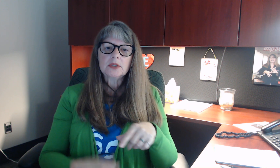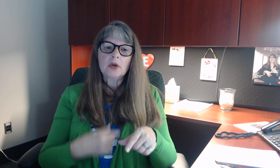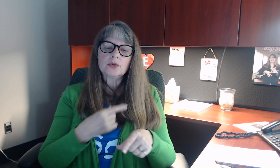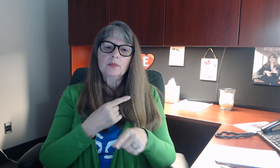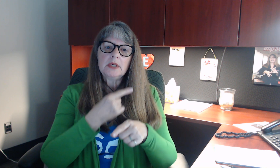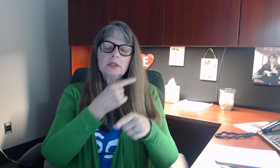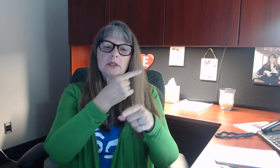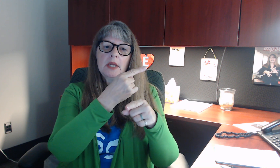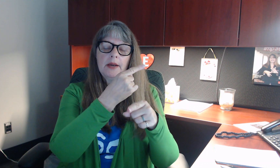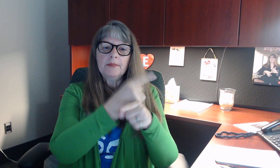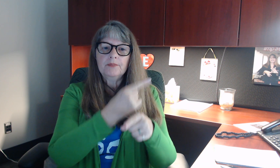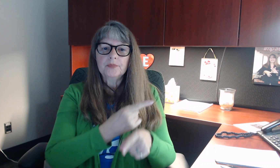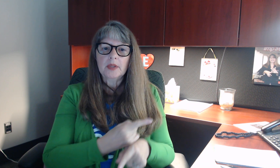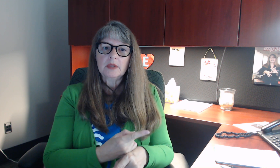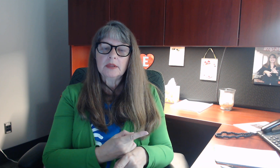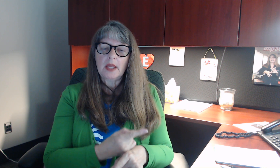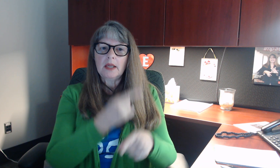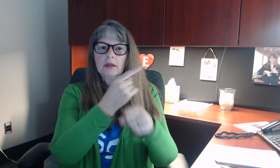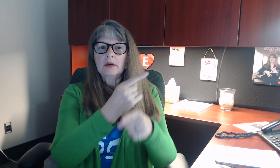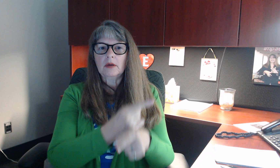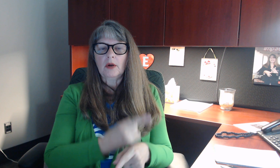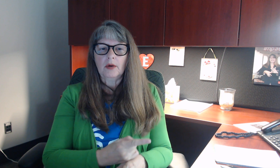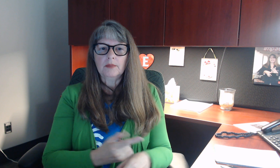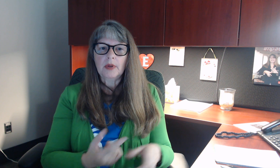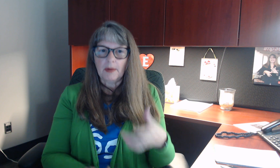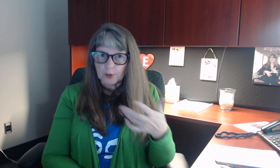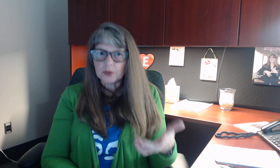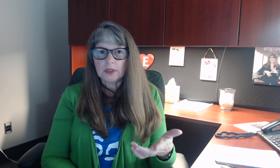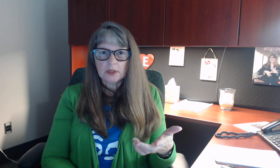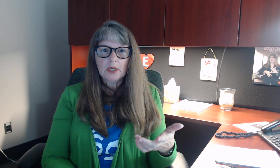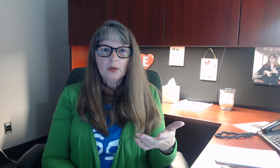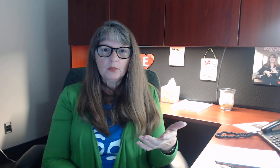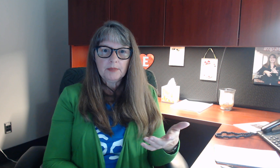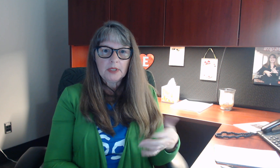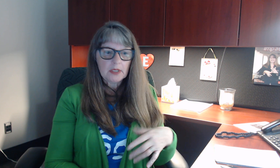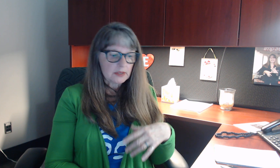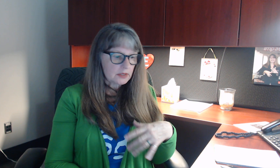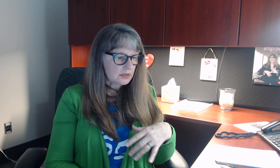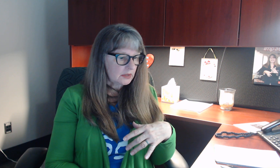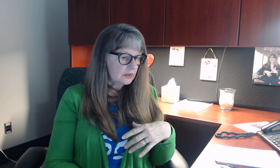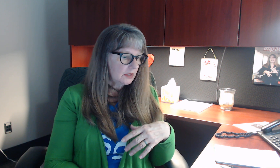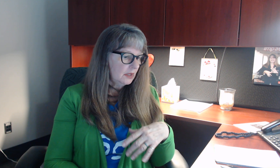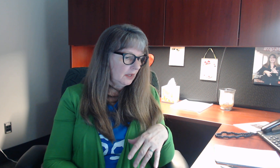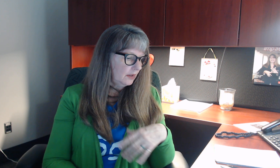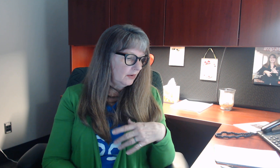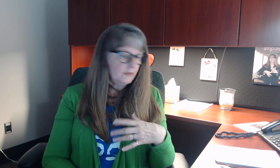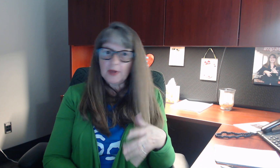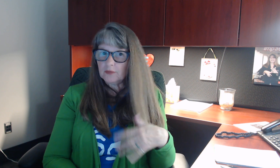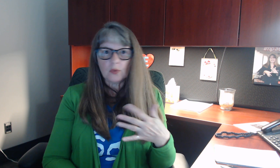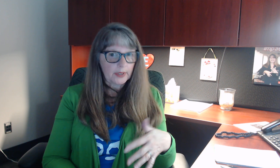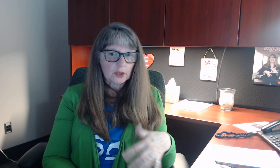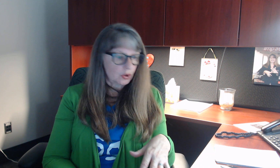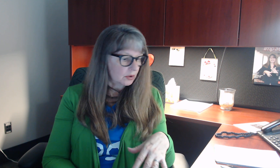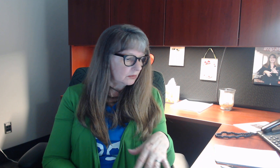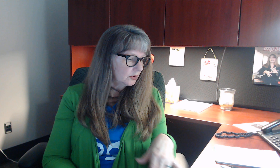also means that a person would be consistent and faithful, regular, doing